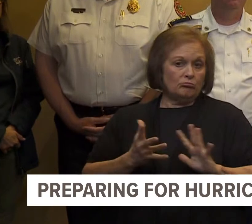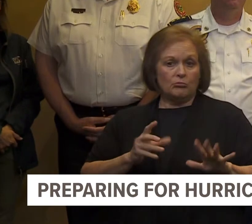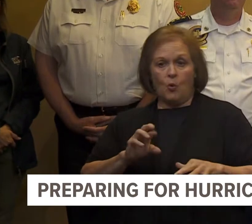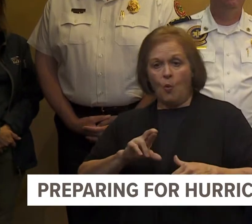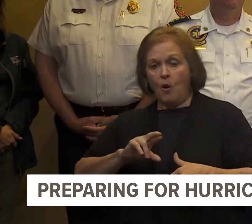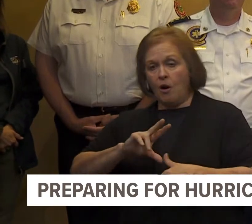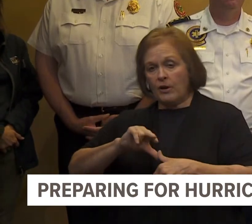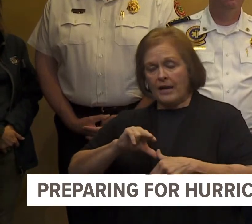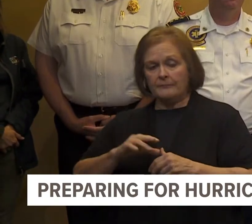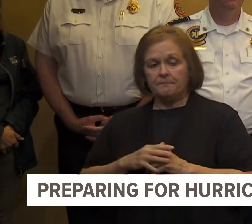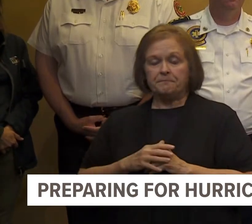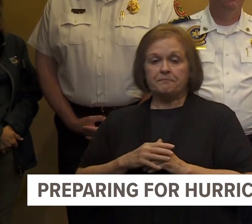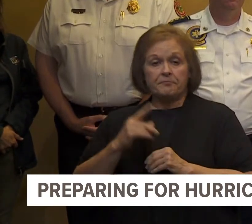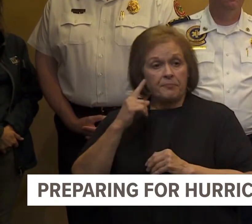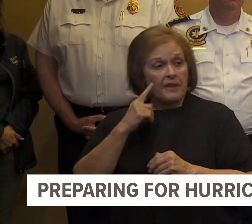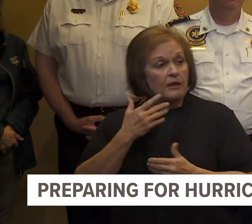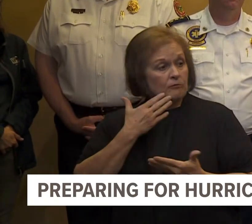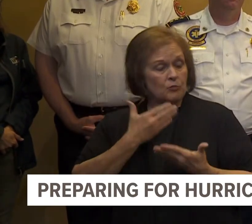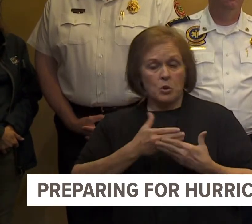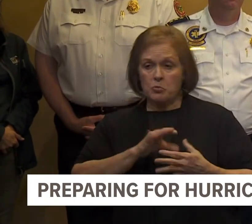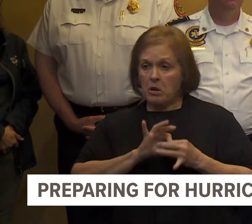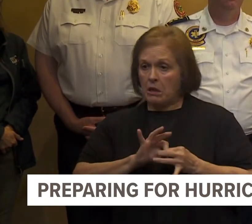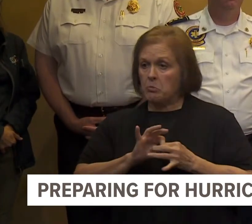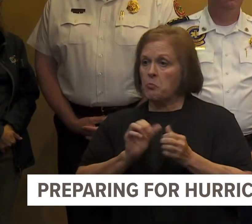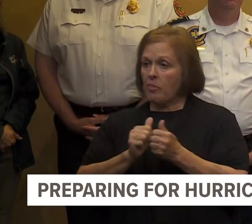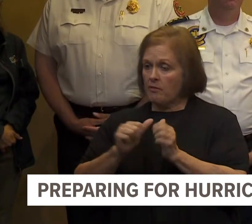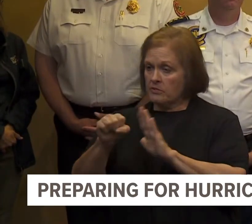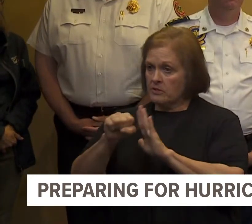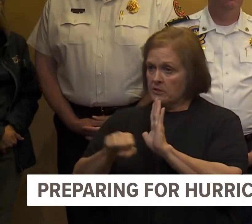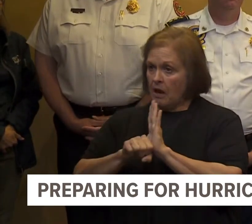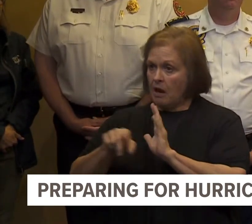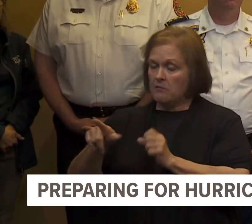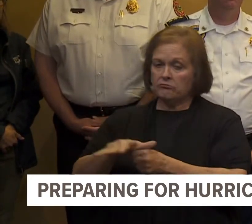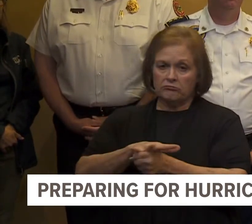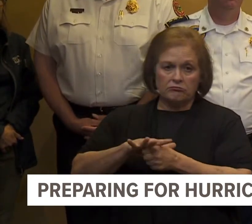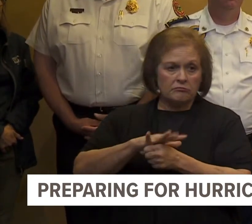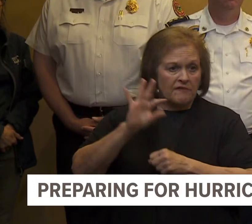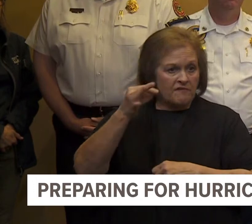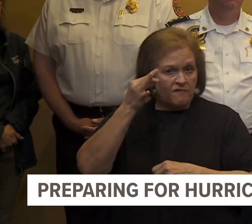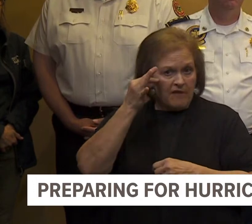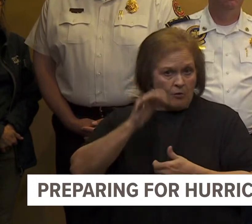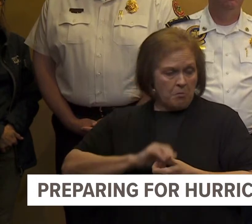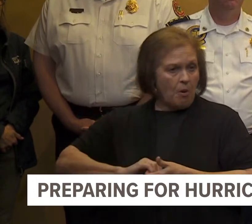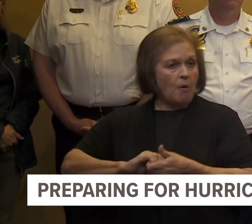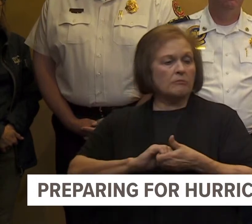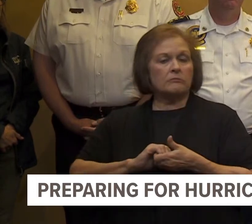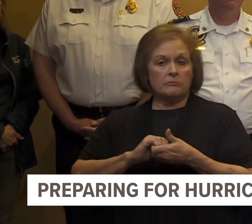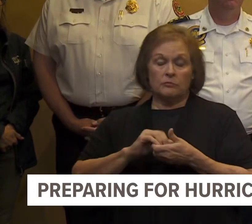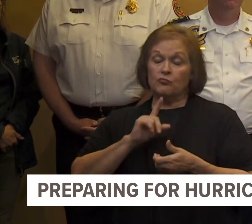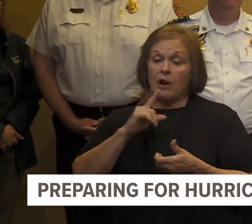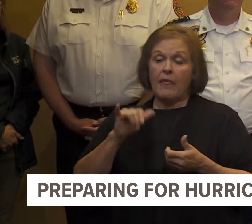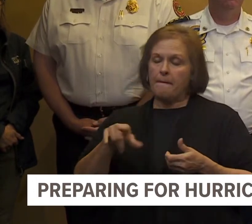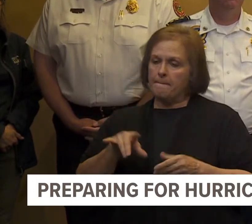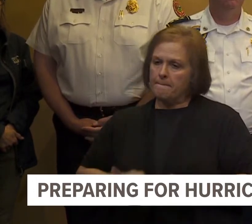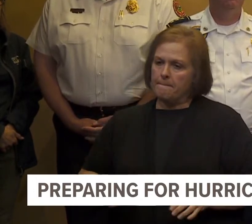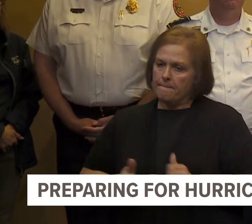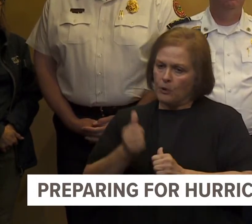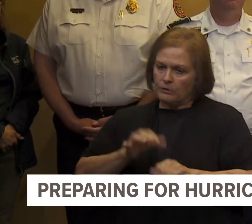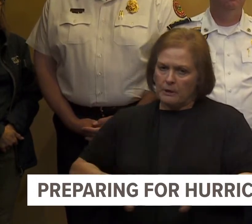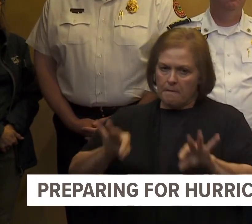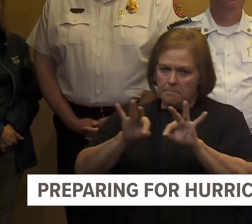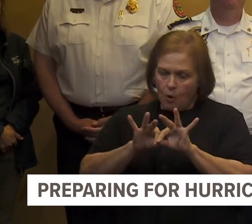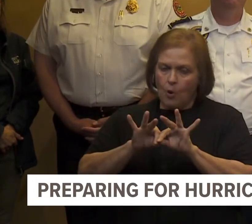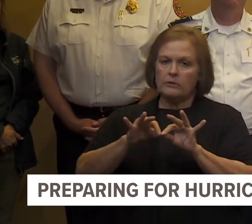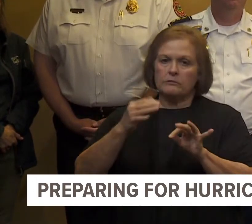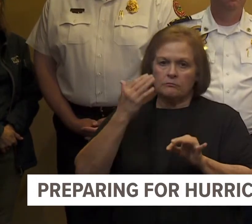hurricane. I think the relationships we have with our local, state, regional, and federal partners are the most important way that we can ensure that we